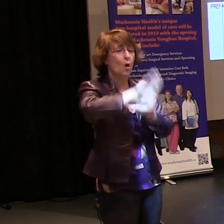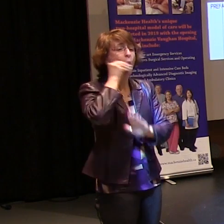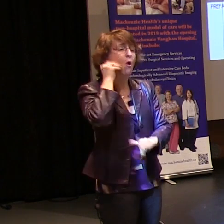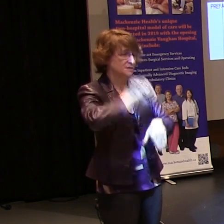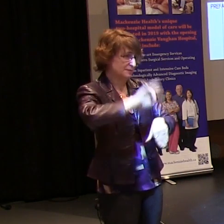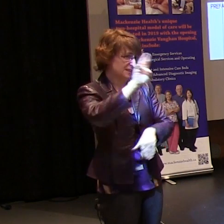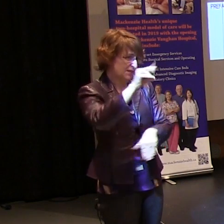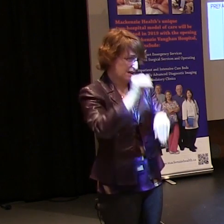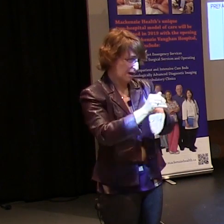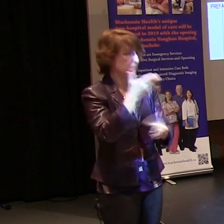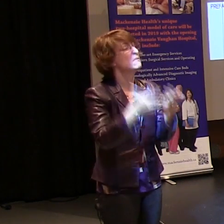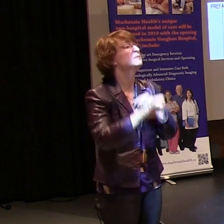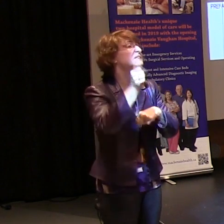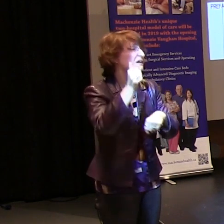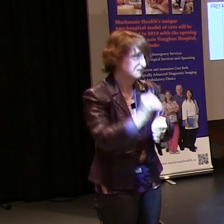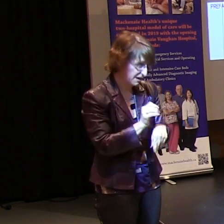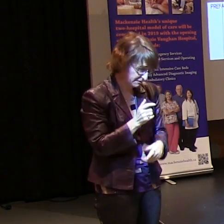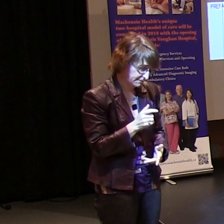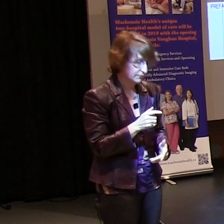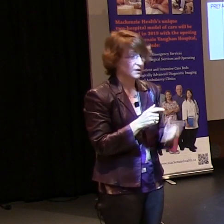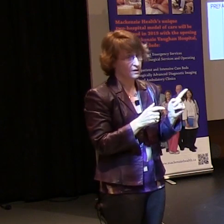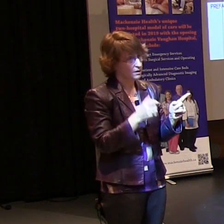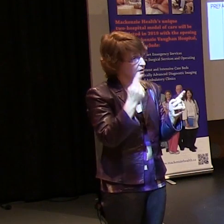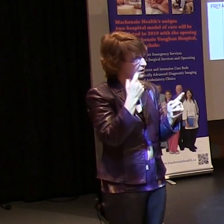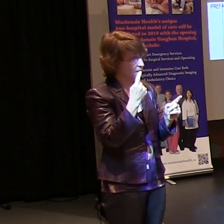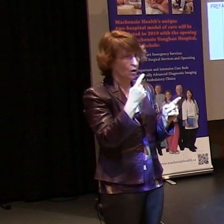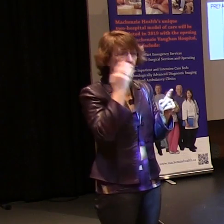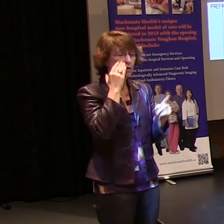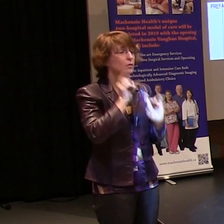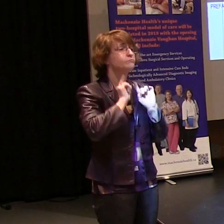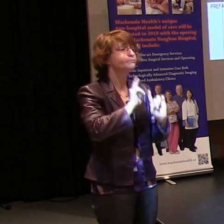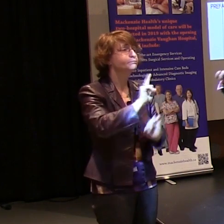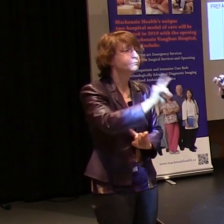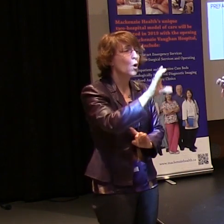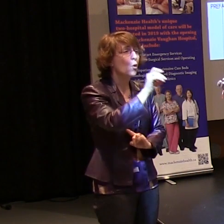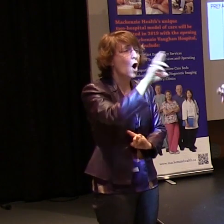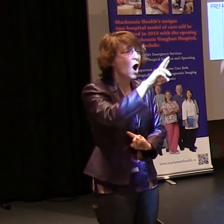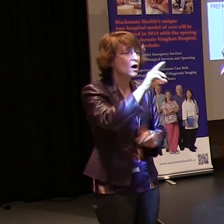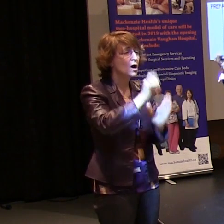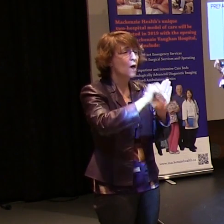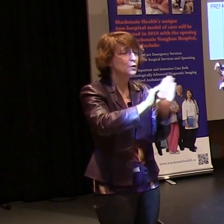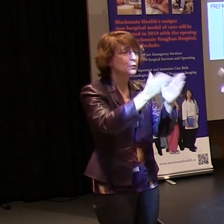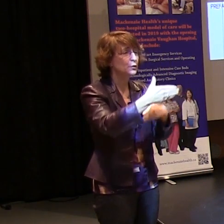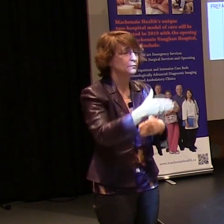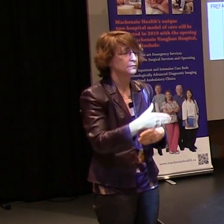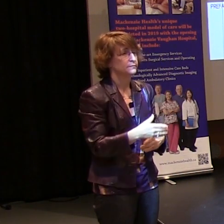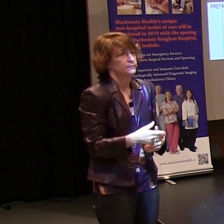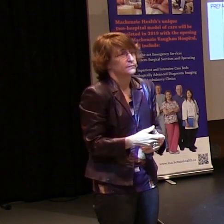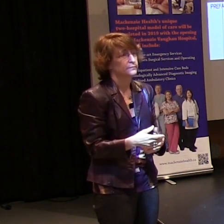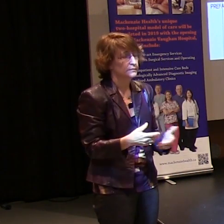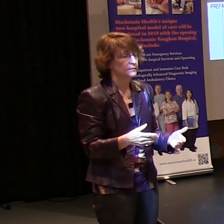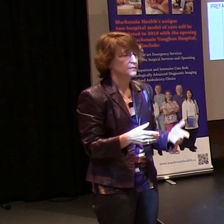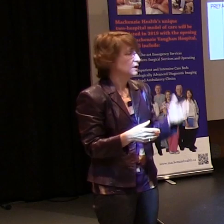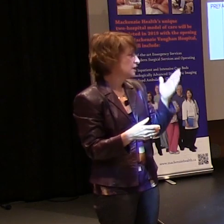Probably is leaving 10 o'clock. Okay, everyone thinks going to the OR, we don't care about anymore because he